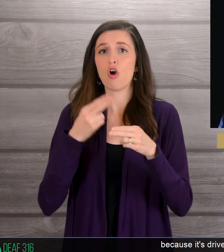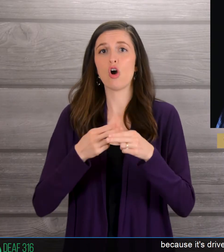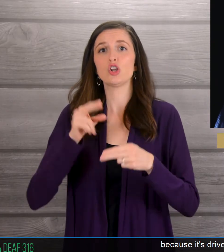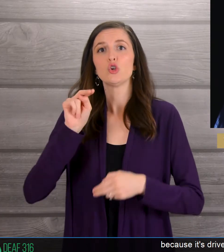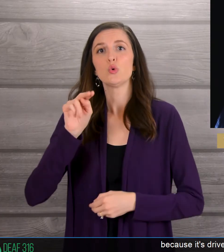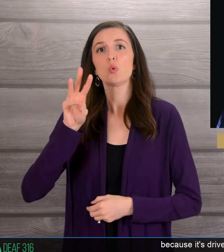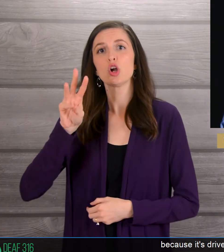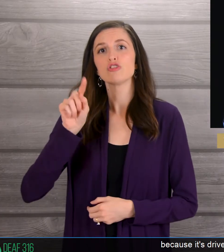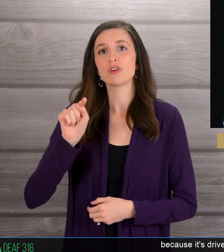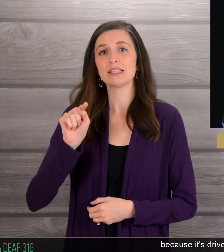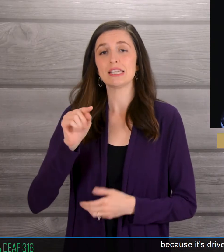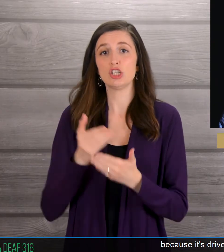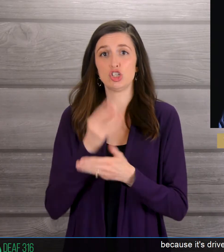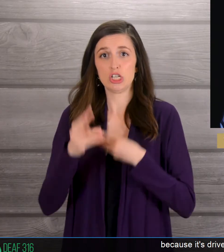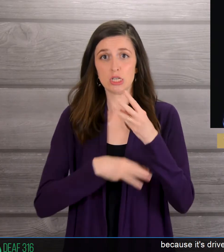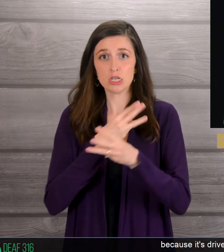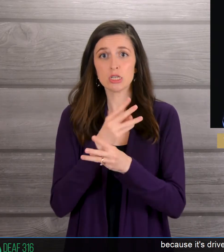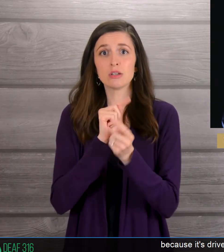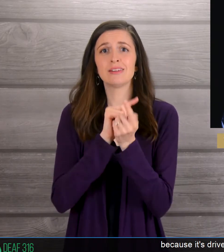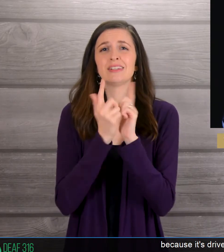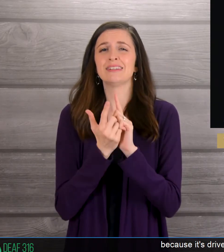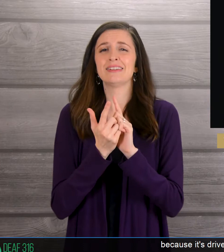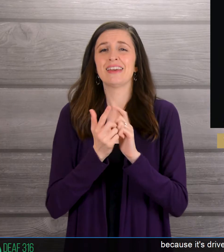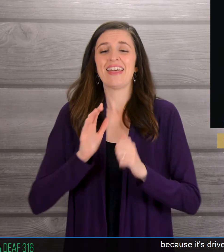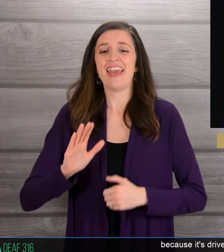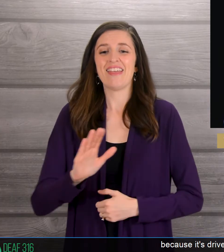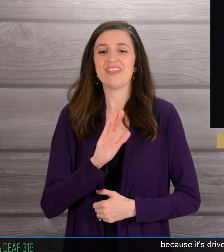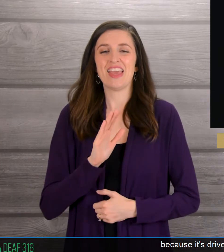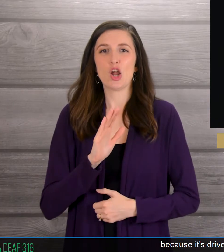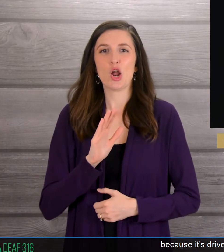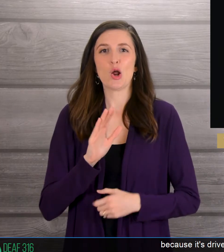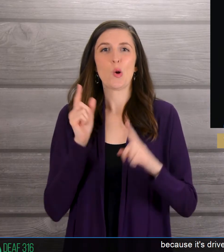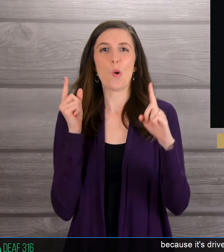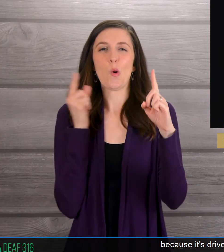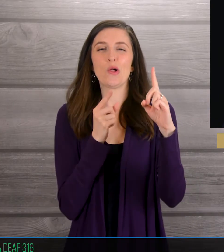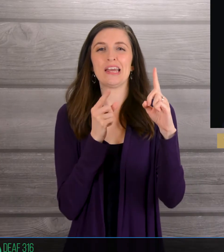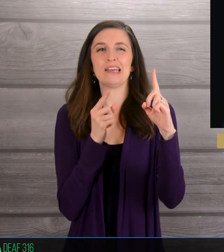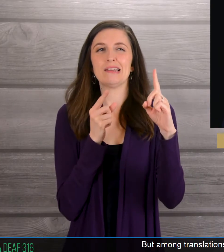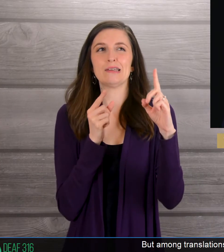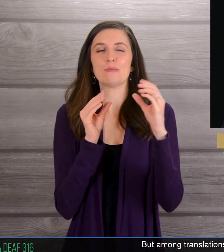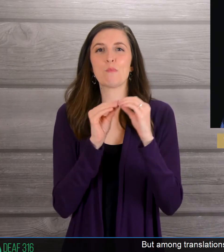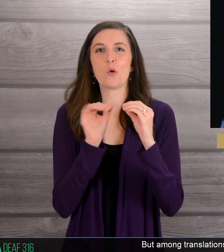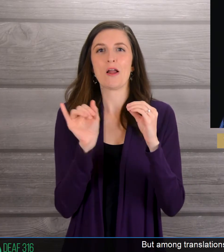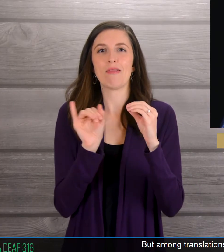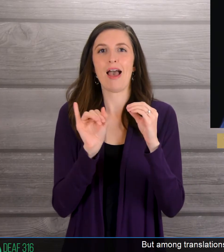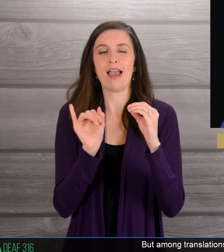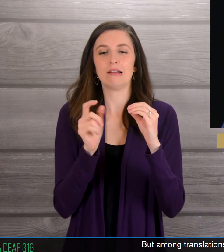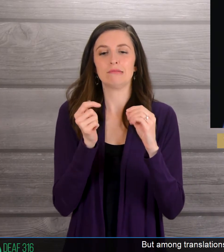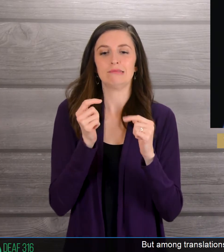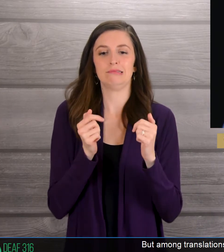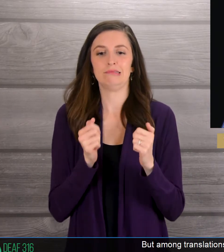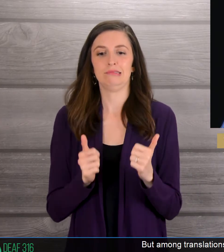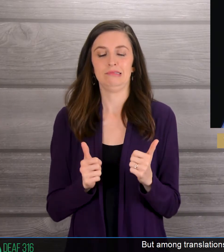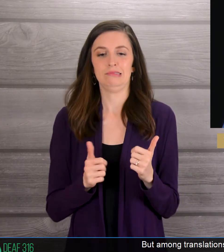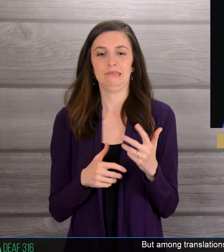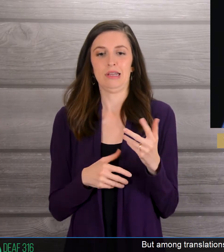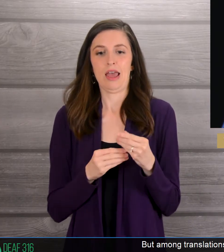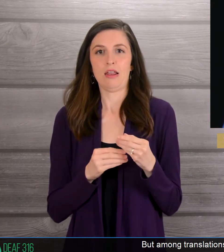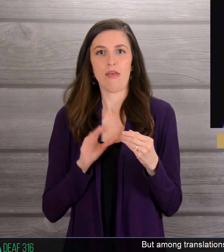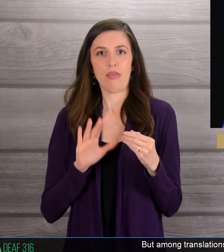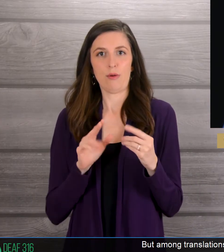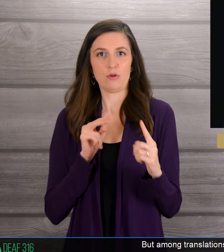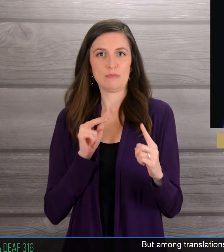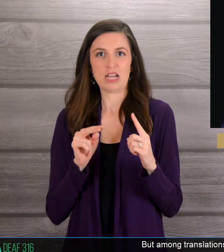because it's driven by a heretical doctrinal view. But among translations completed